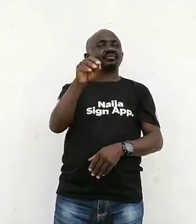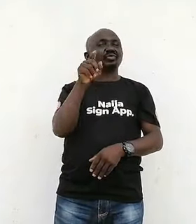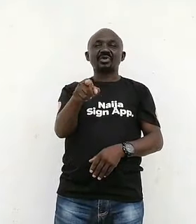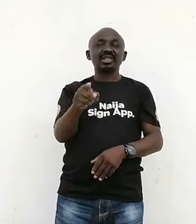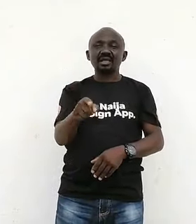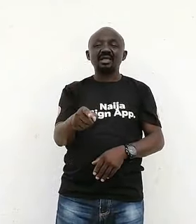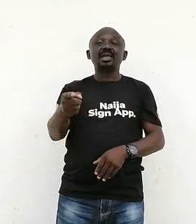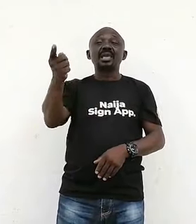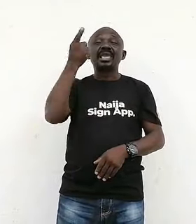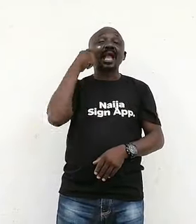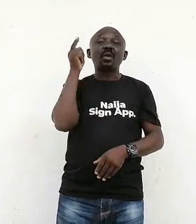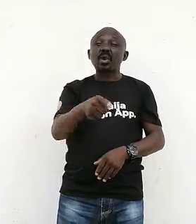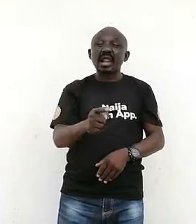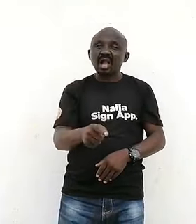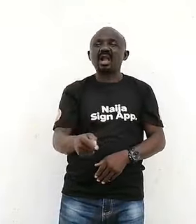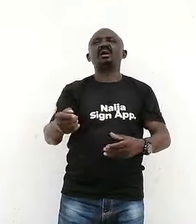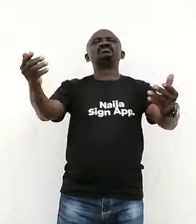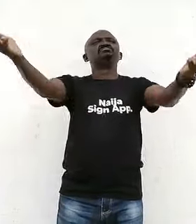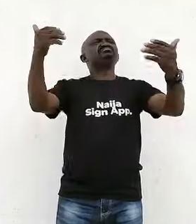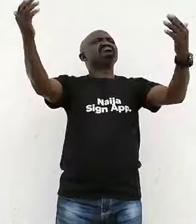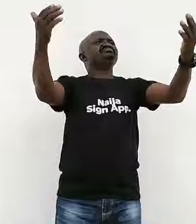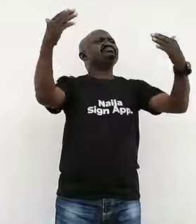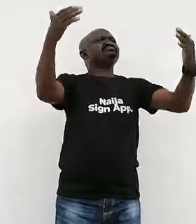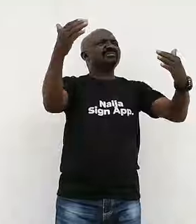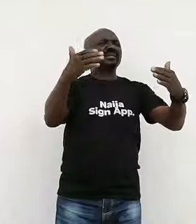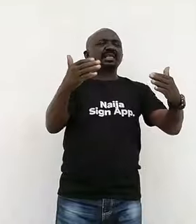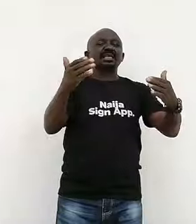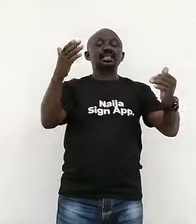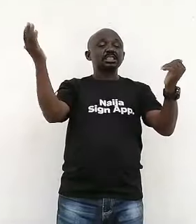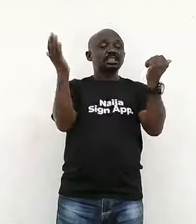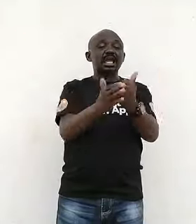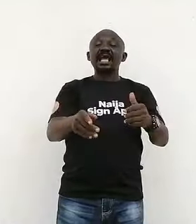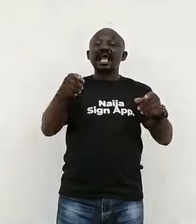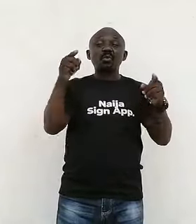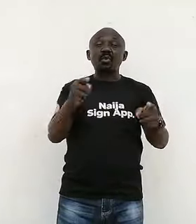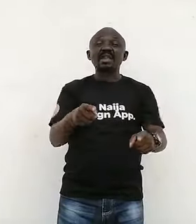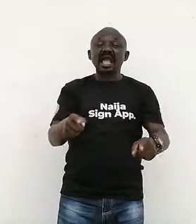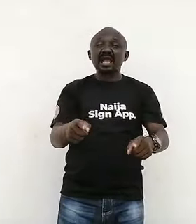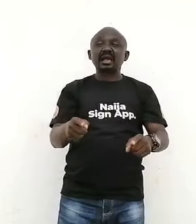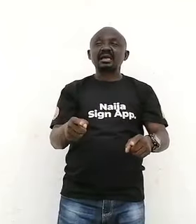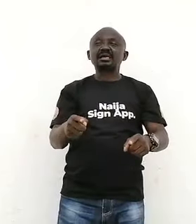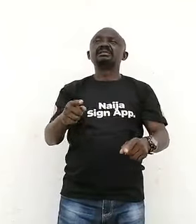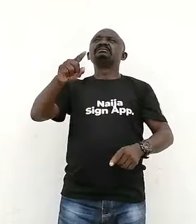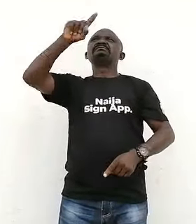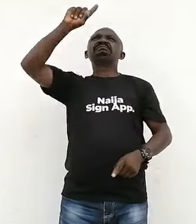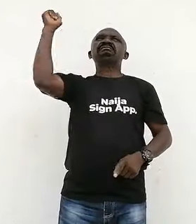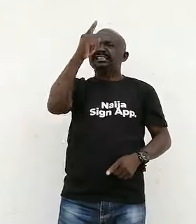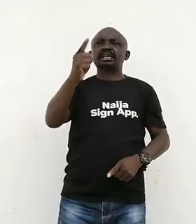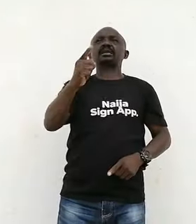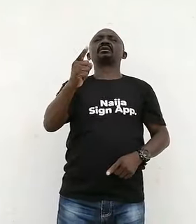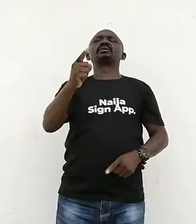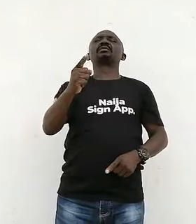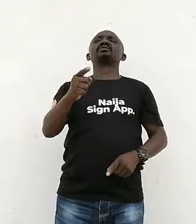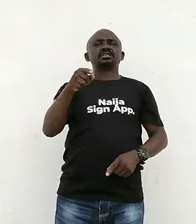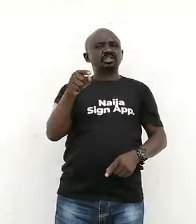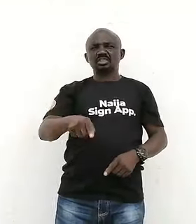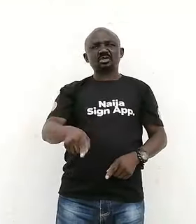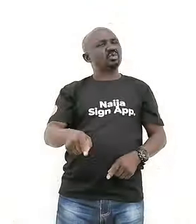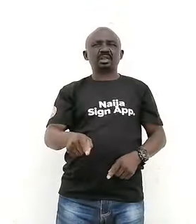advocacy for the promotion of indigenous languages by UNESCO is focused more on the spoken languages. SDLE Indigenous Hands happens